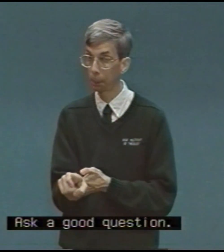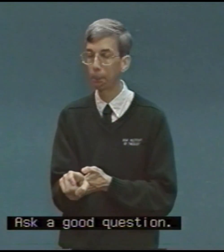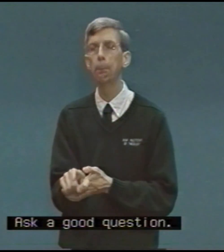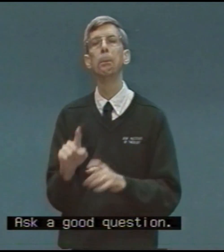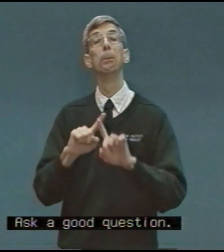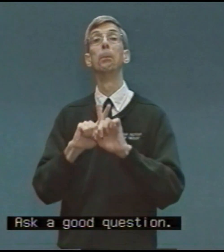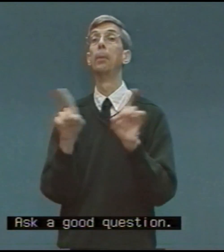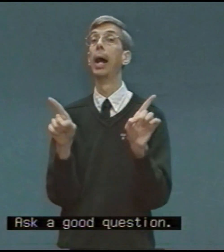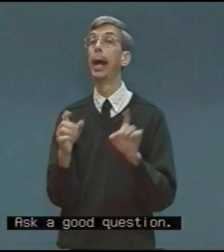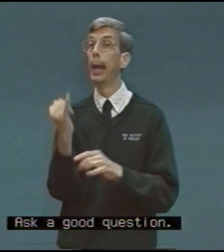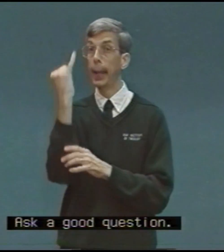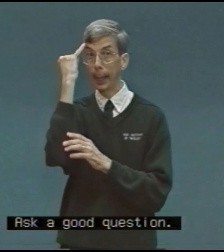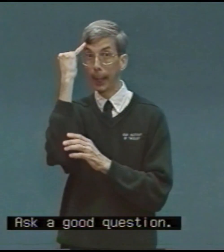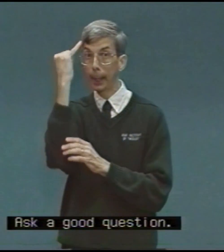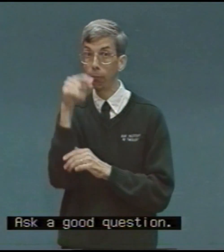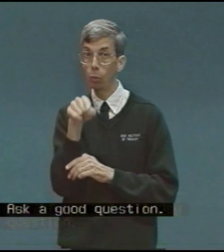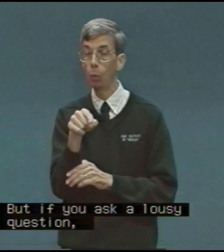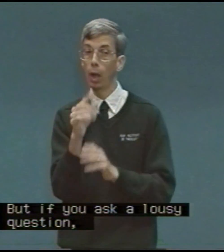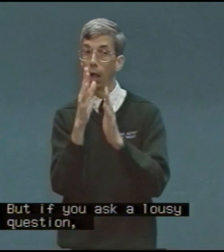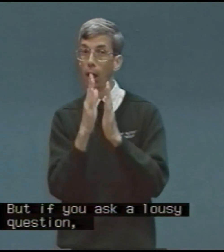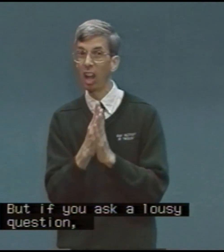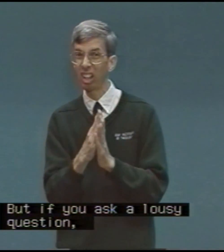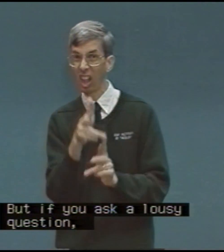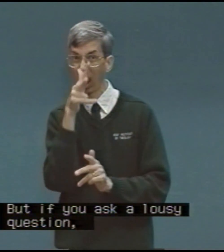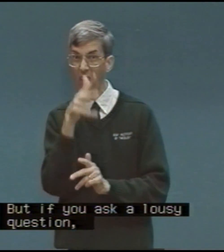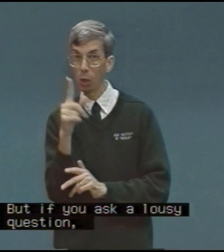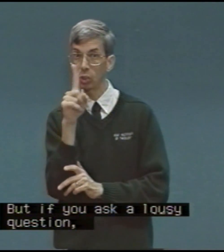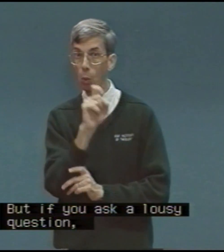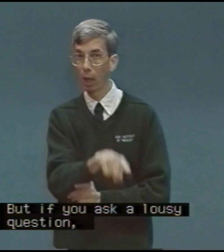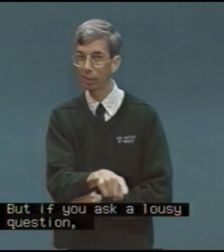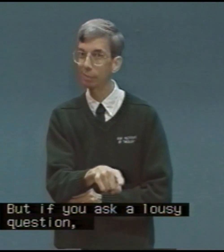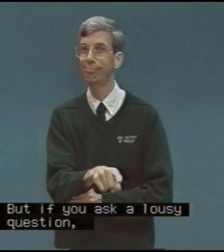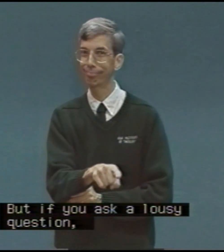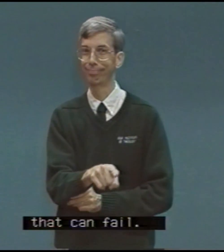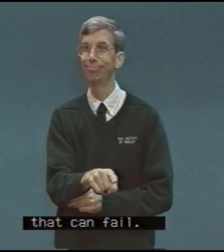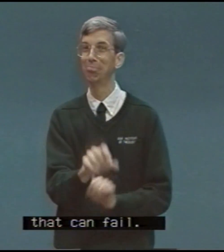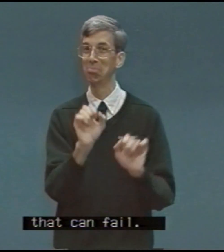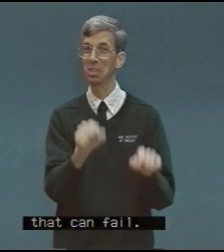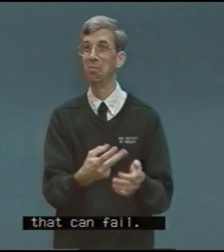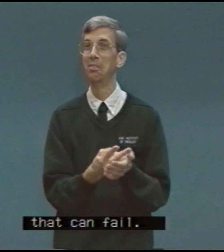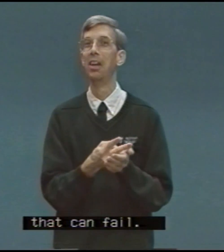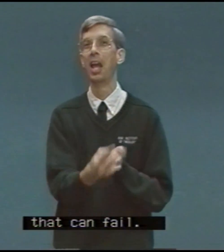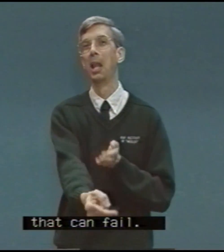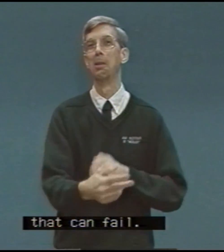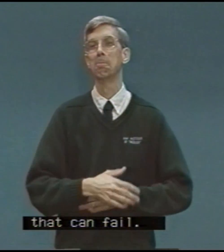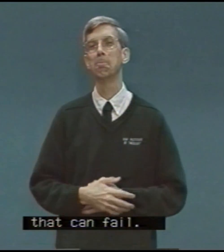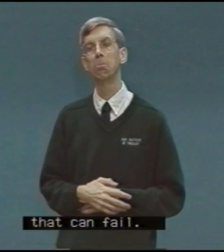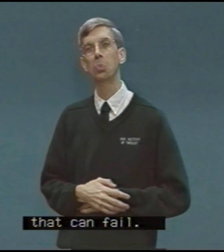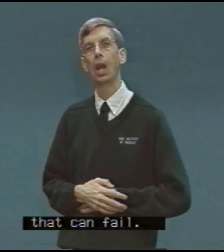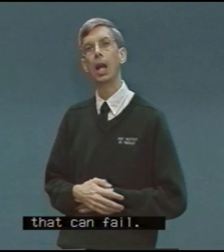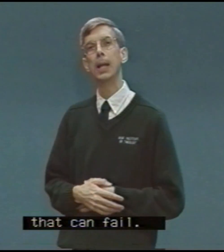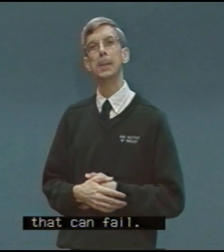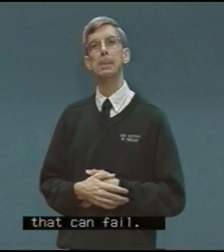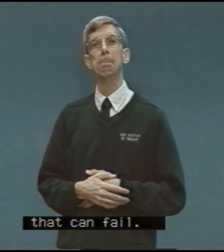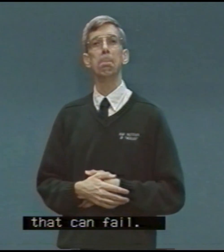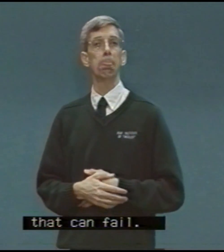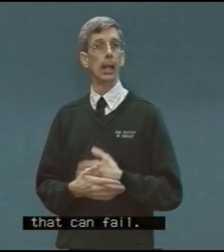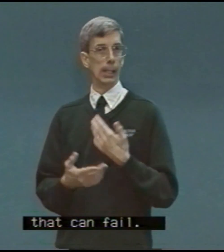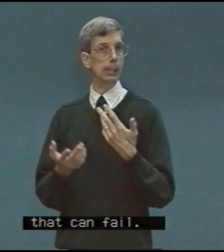Ask a good question. But if you ask a lousy question, that can fail.